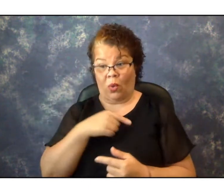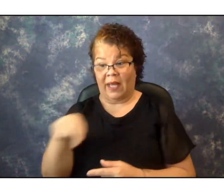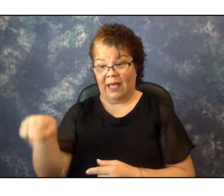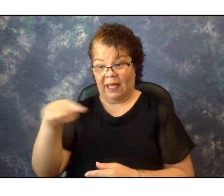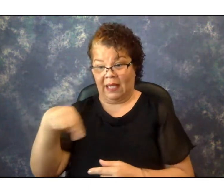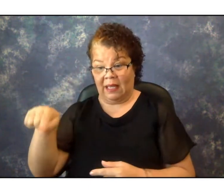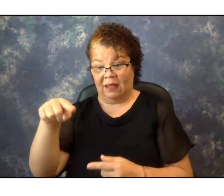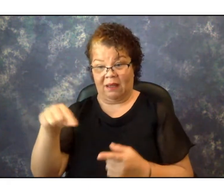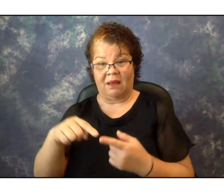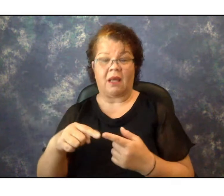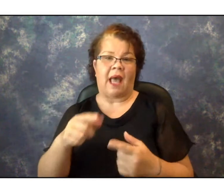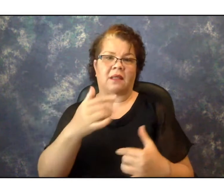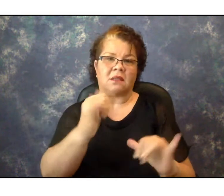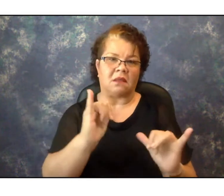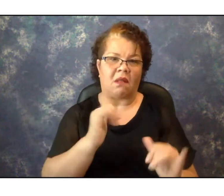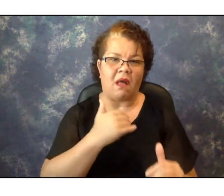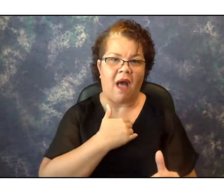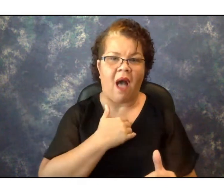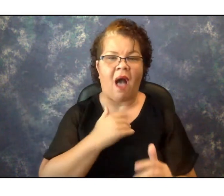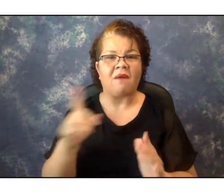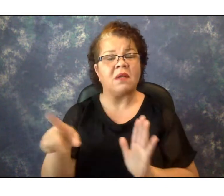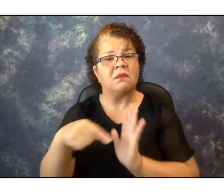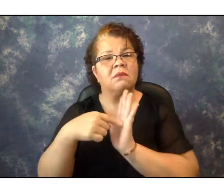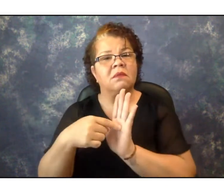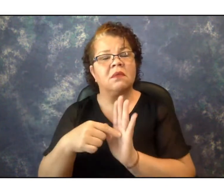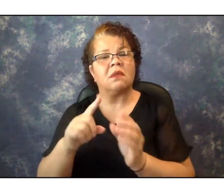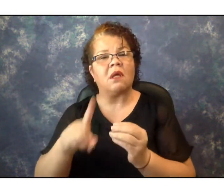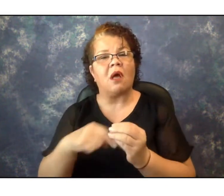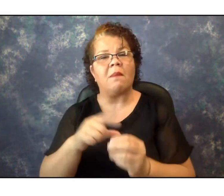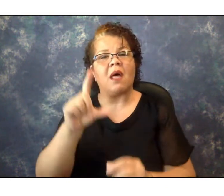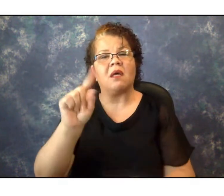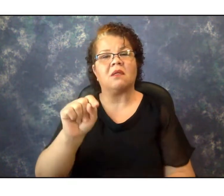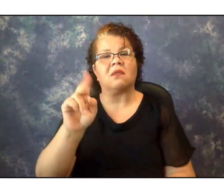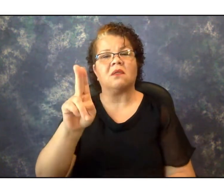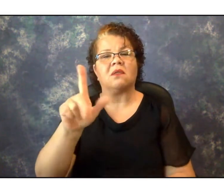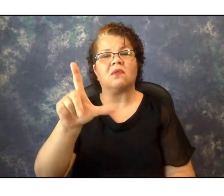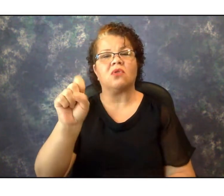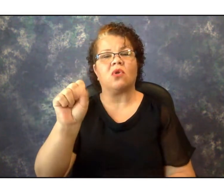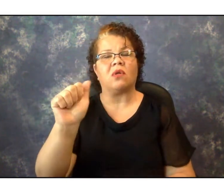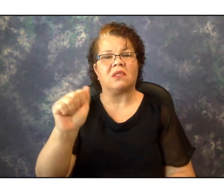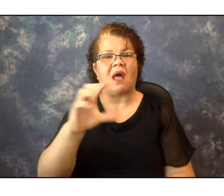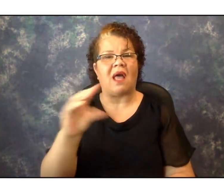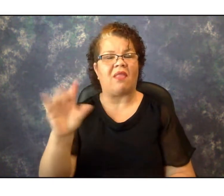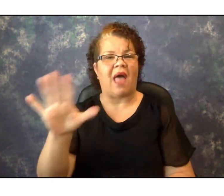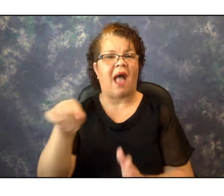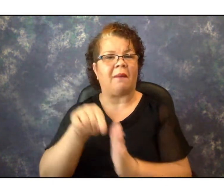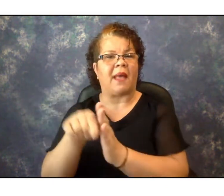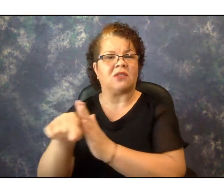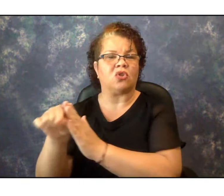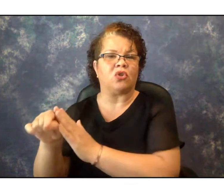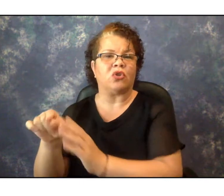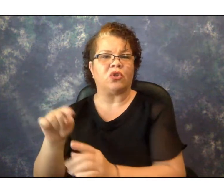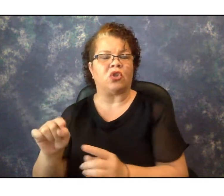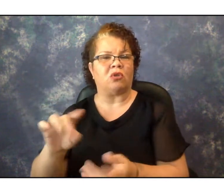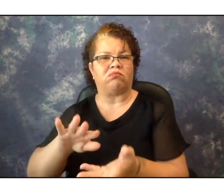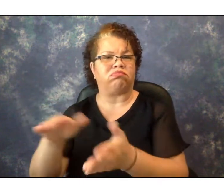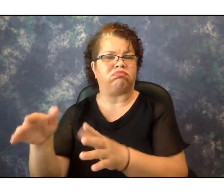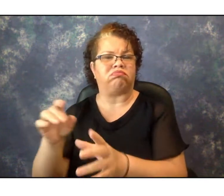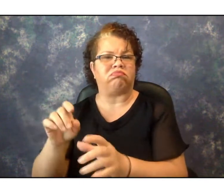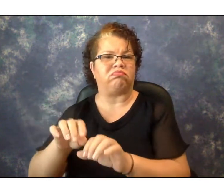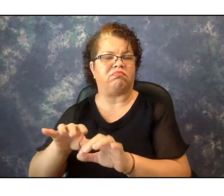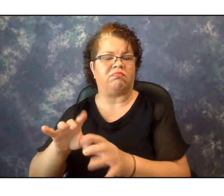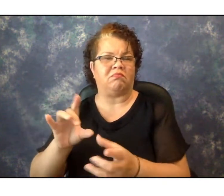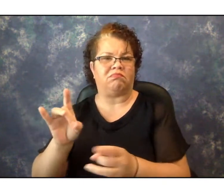still have a display about Tulsa and the Tulsa Massacre. I would say we were pretty early in talking about it in a